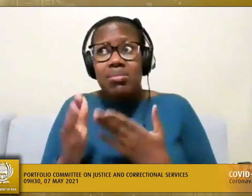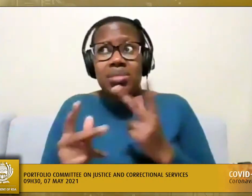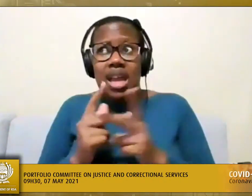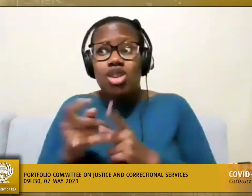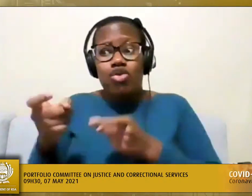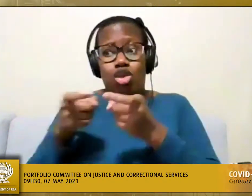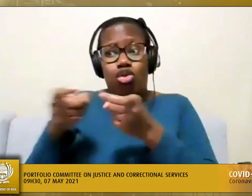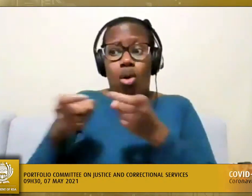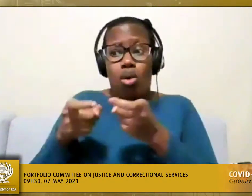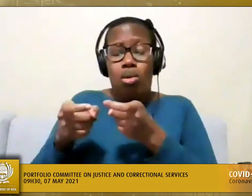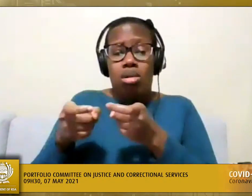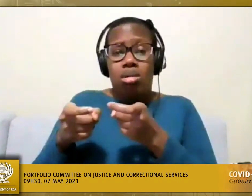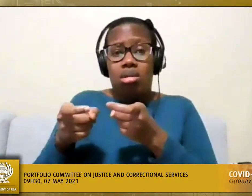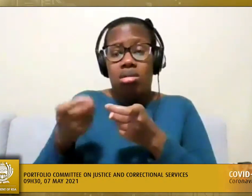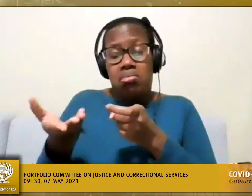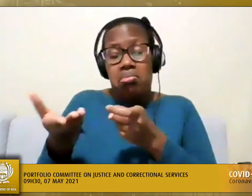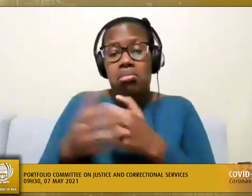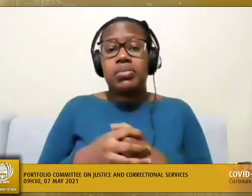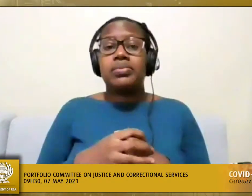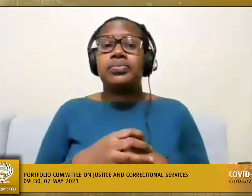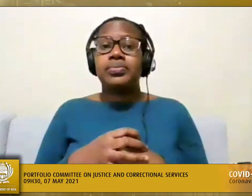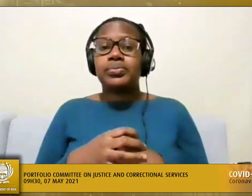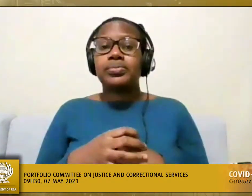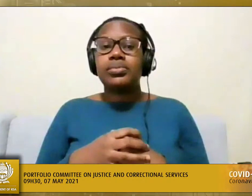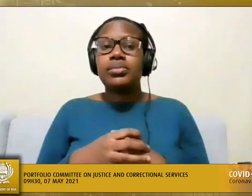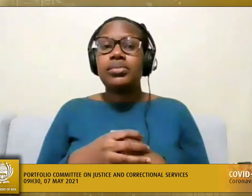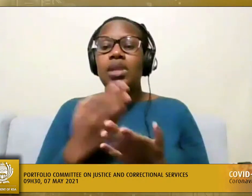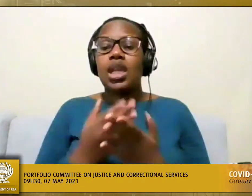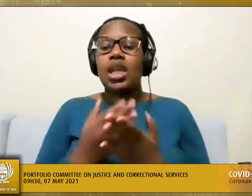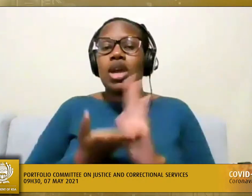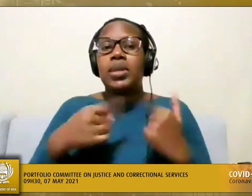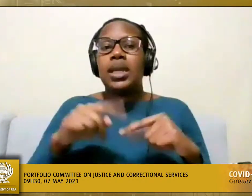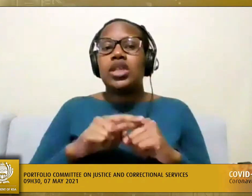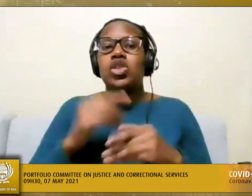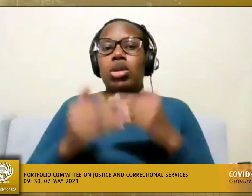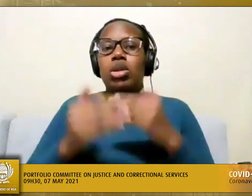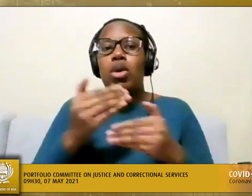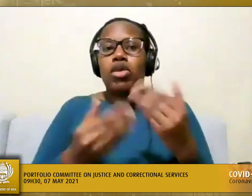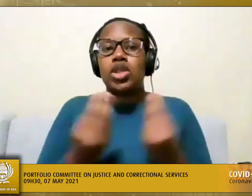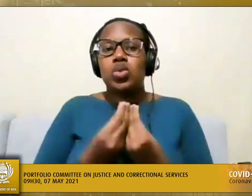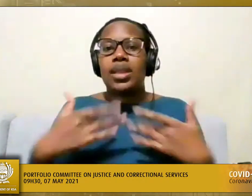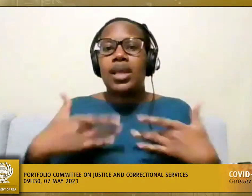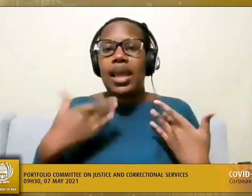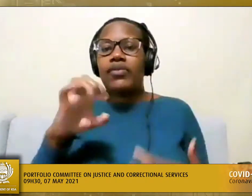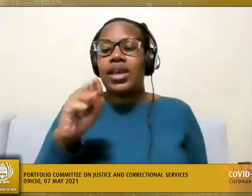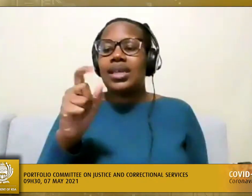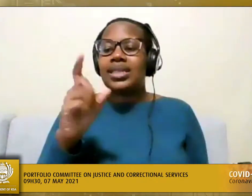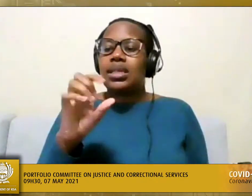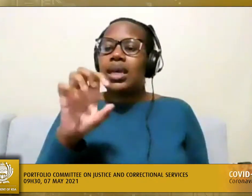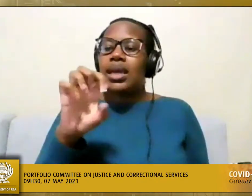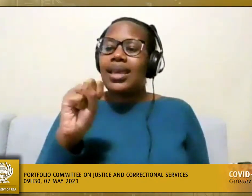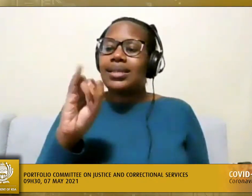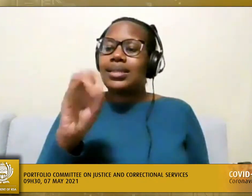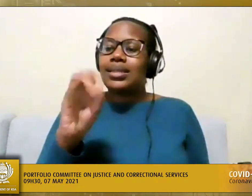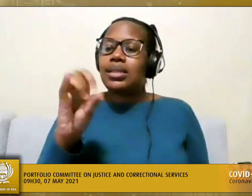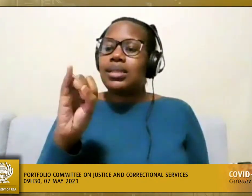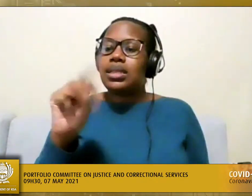their process could we have an update on the progress of the life SCD mini inquest please